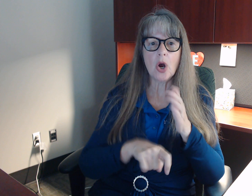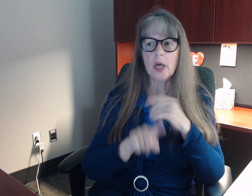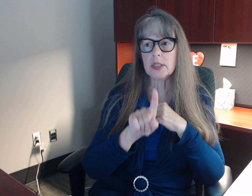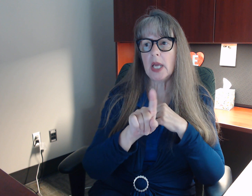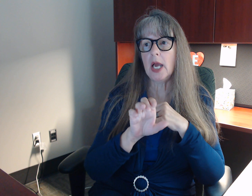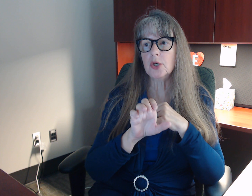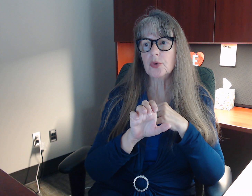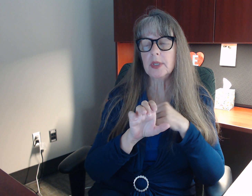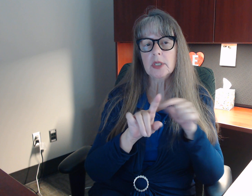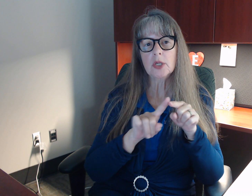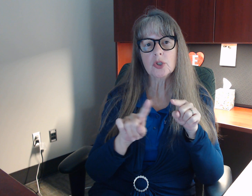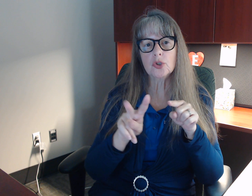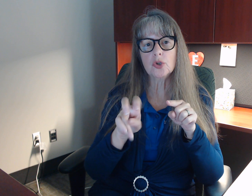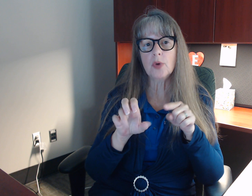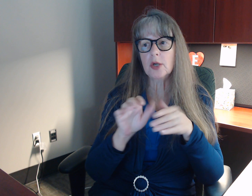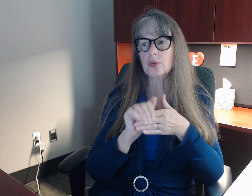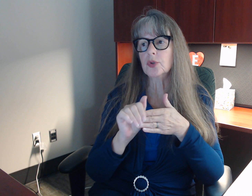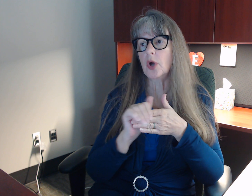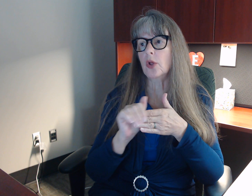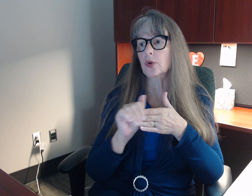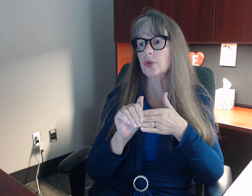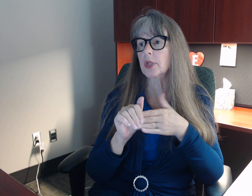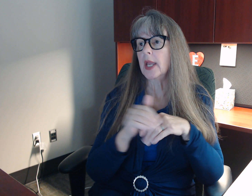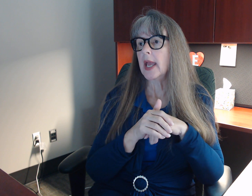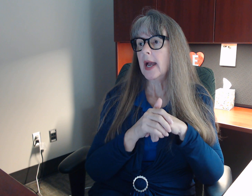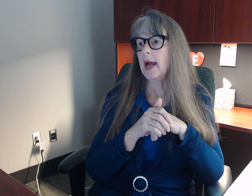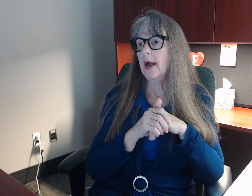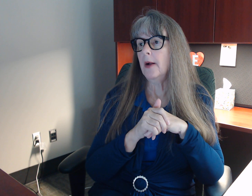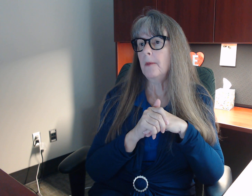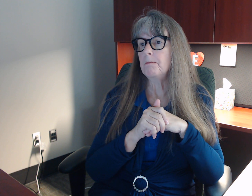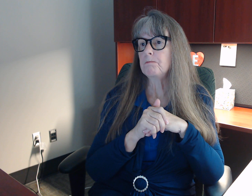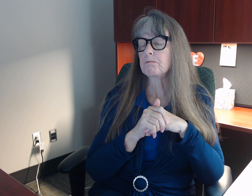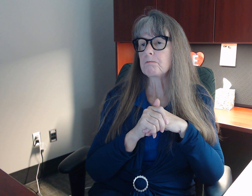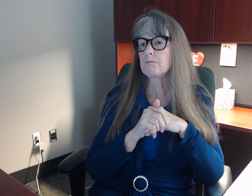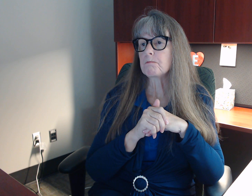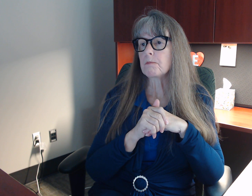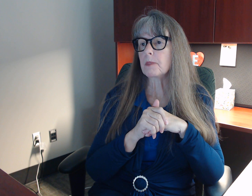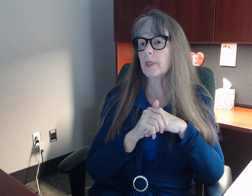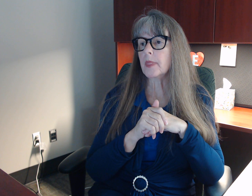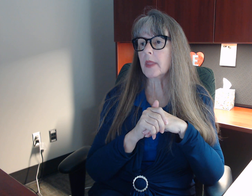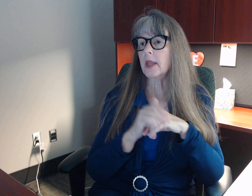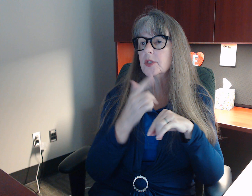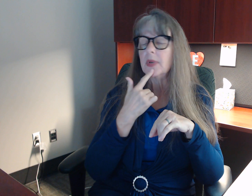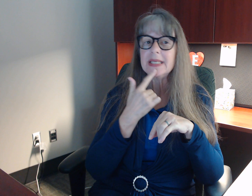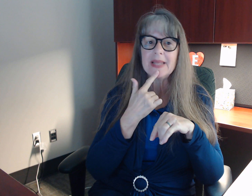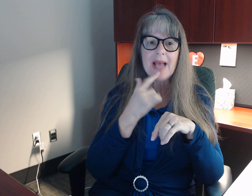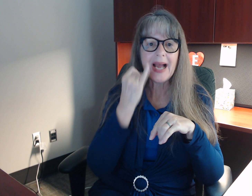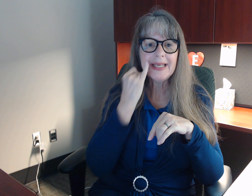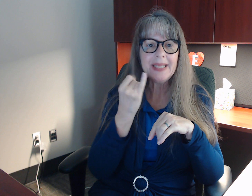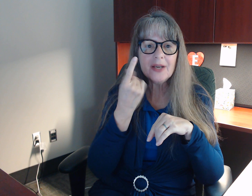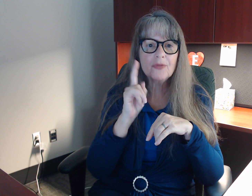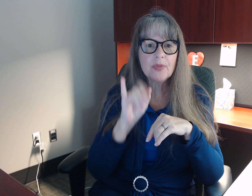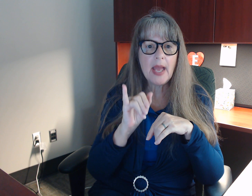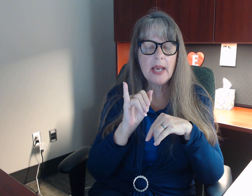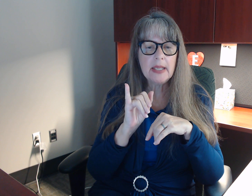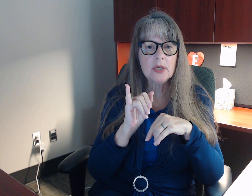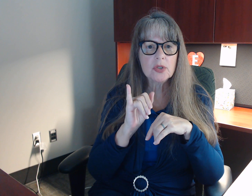cost $100 to $200. So he said the idea for that is